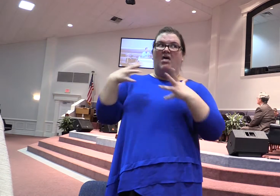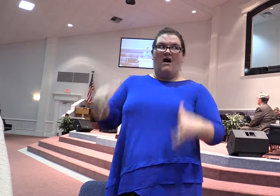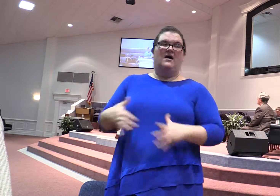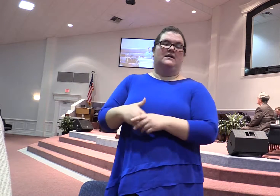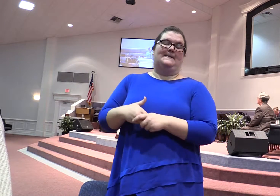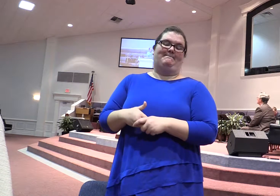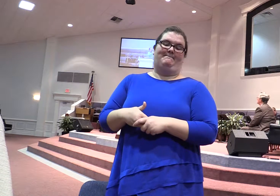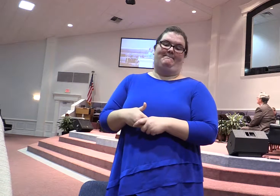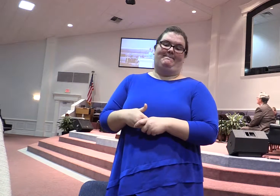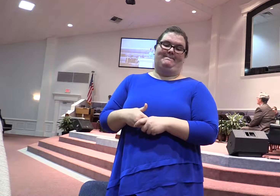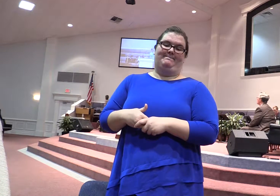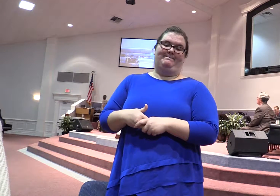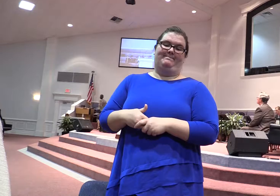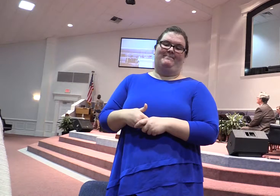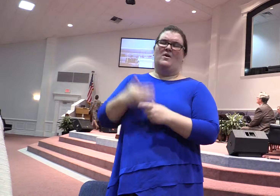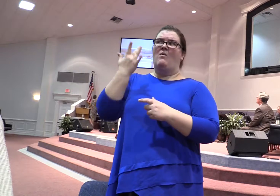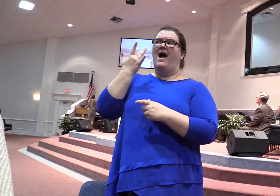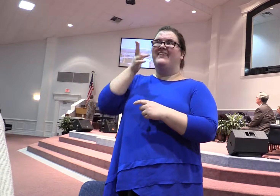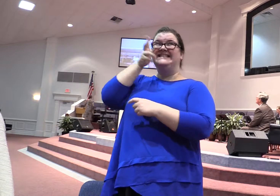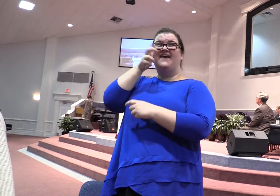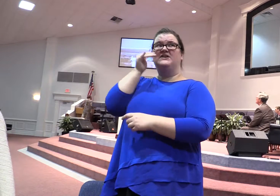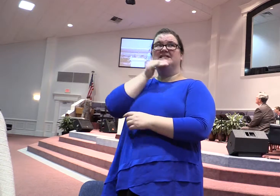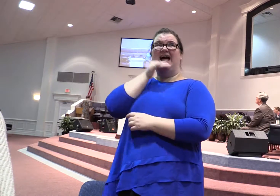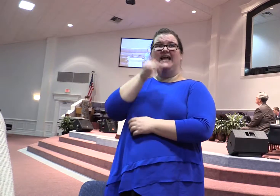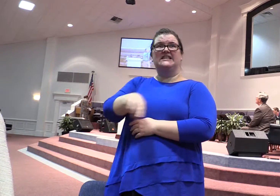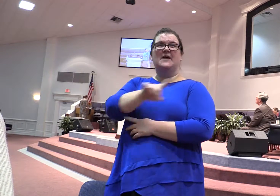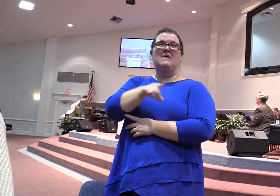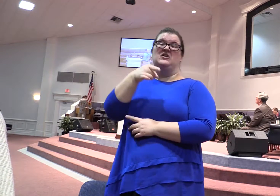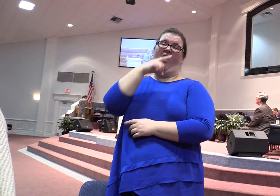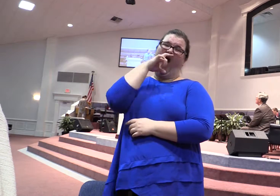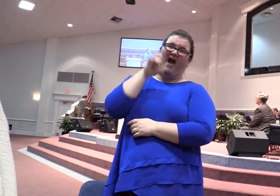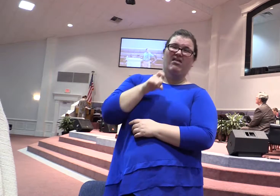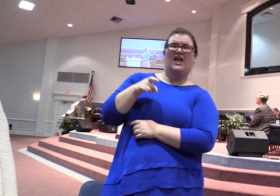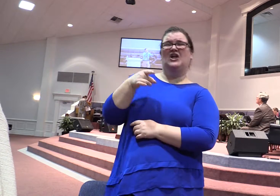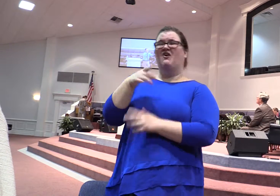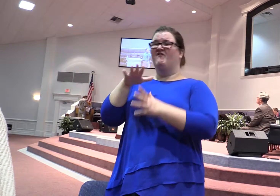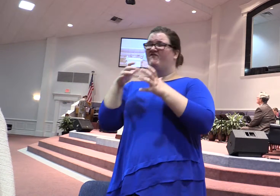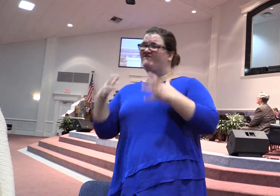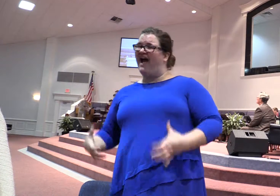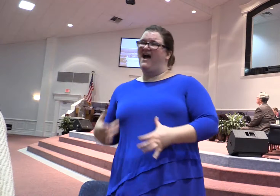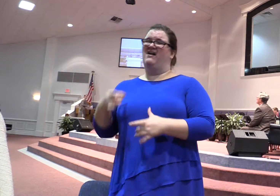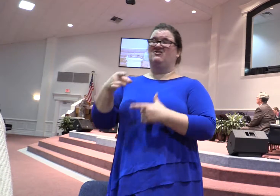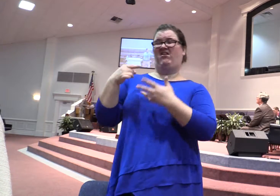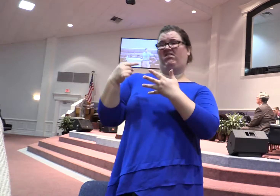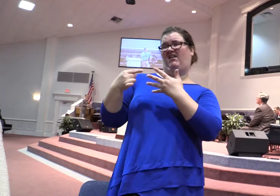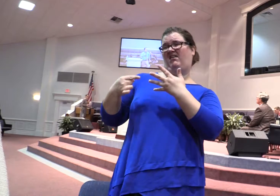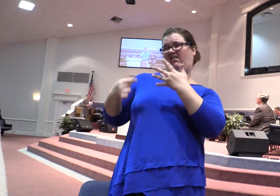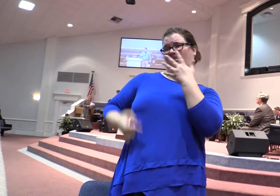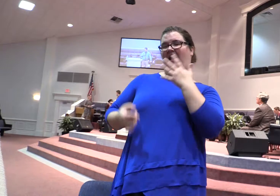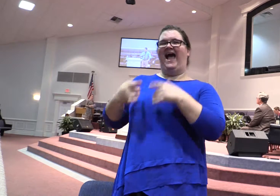Because the father of lies is lying to them. You're too ugly. You're too fat. You're this and you're that.